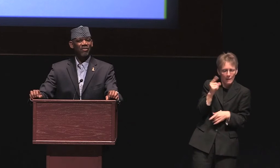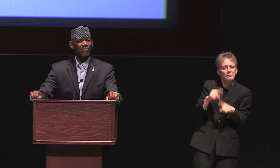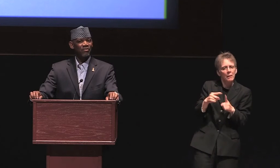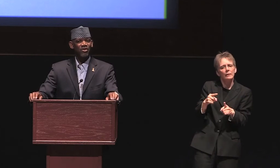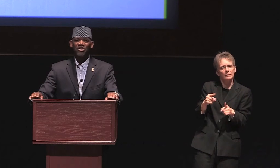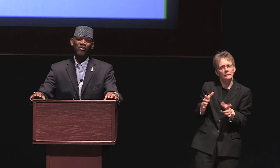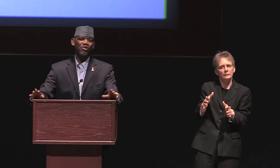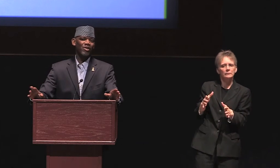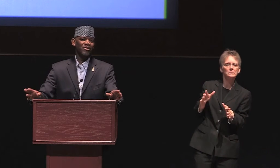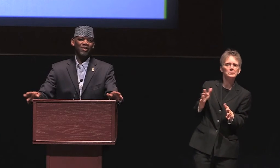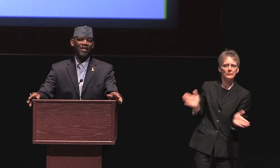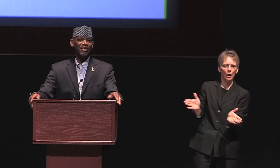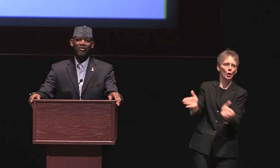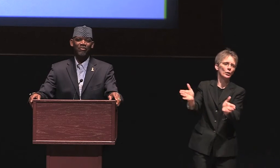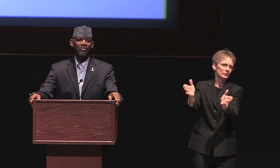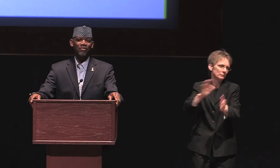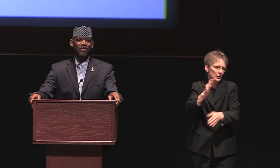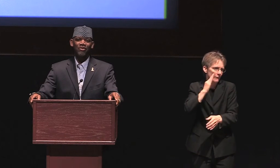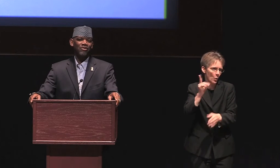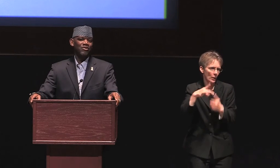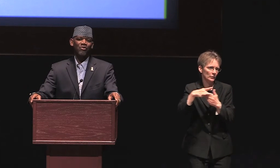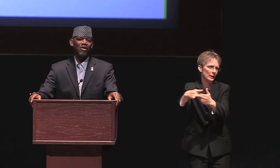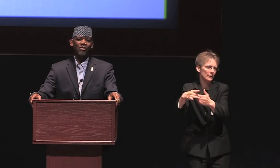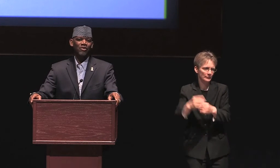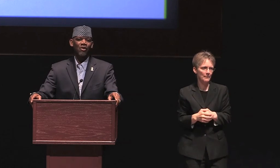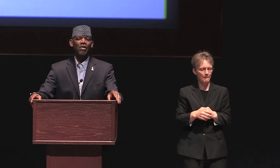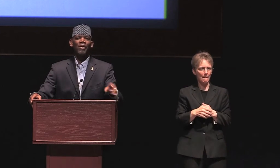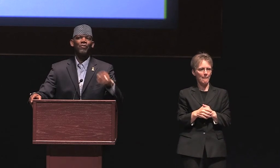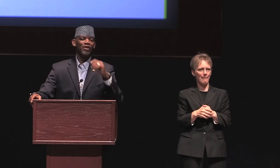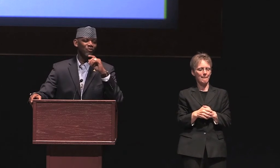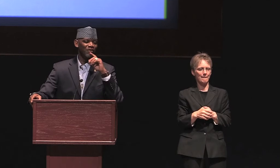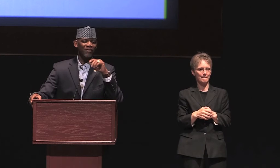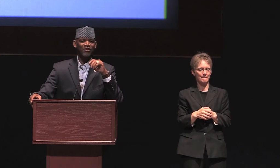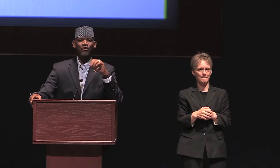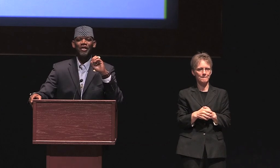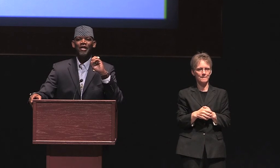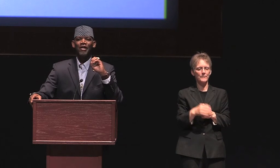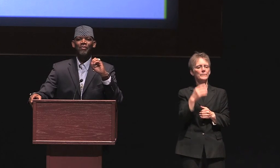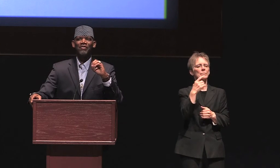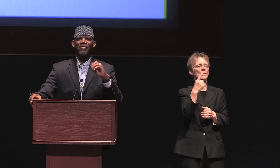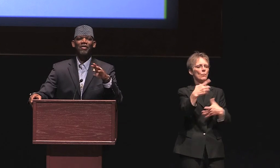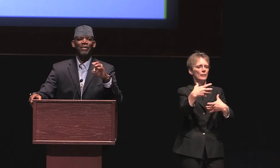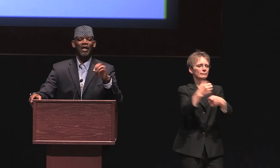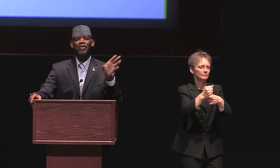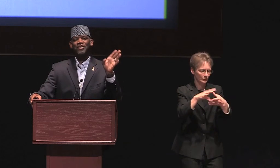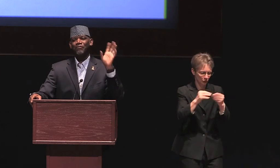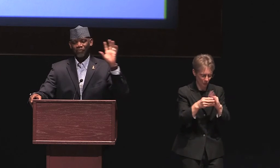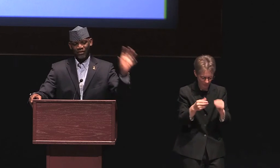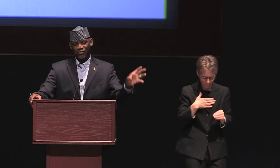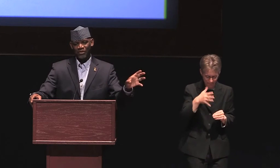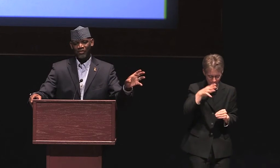encourage them, because you don't know where it's going to take them. You don't know. One fast story. My